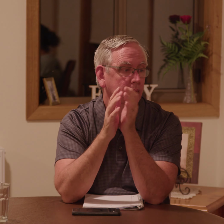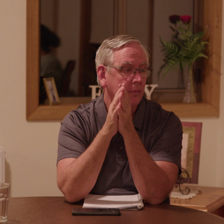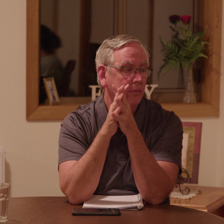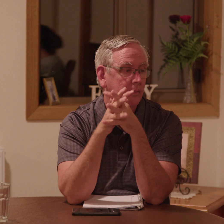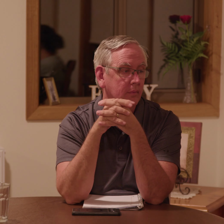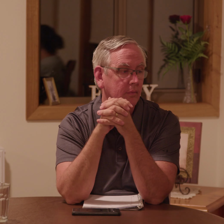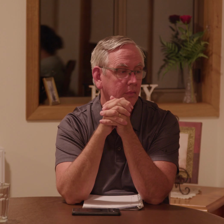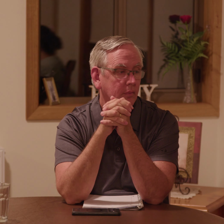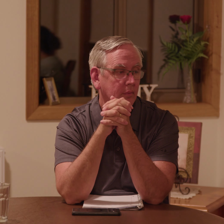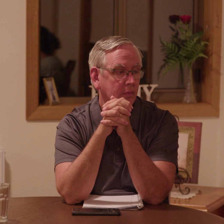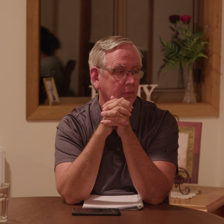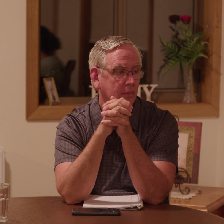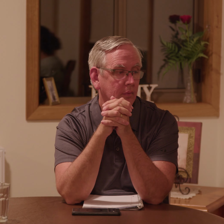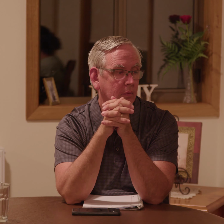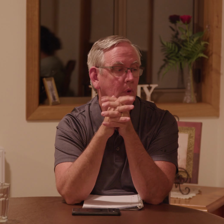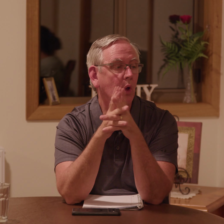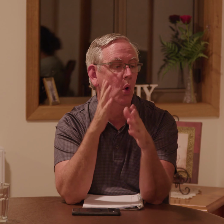the handshake, what?